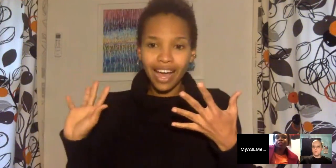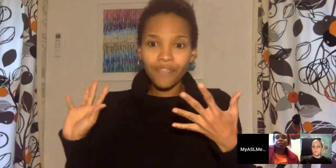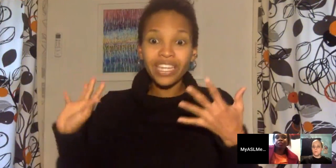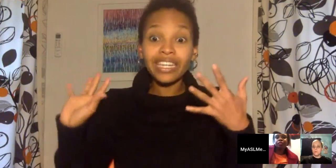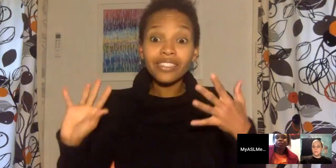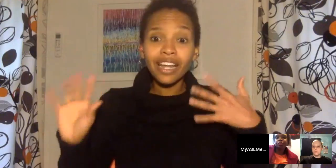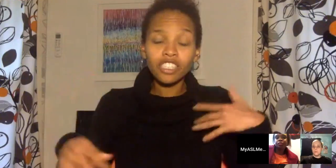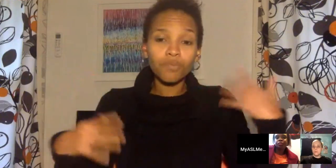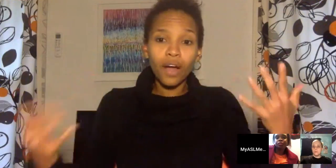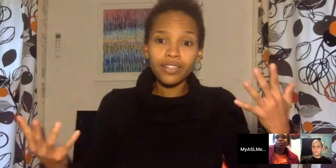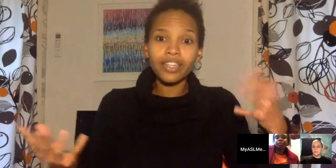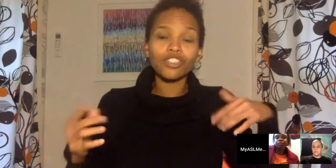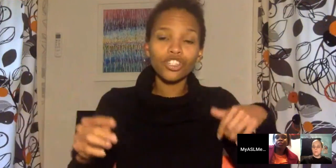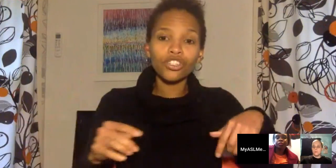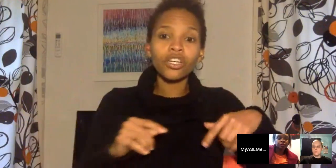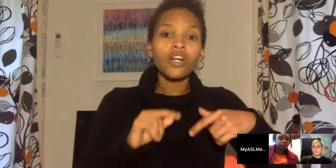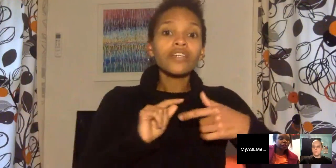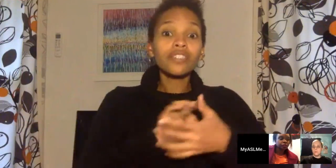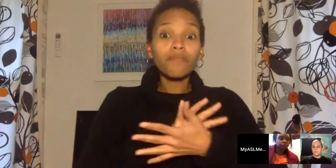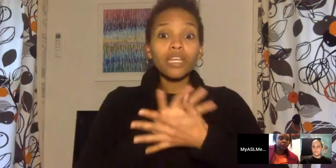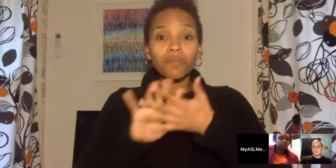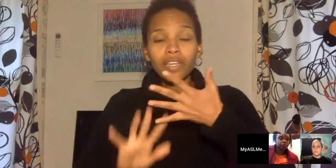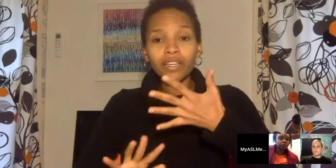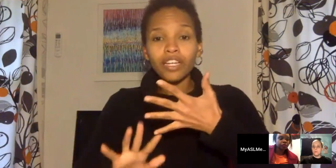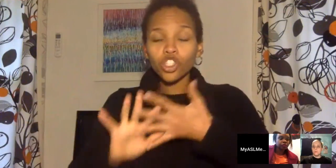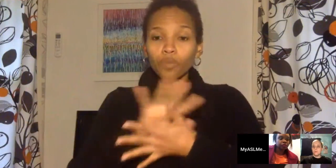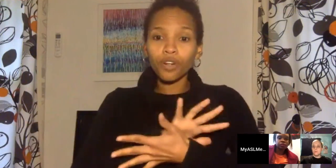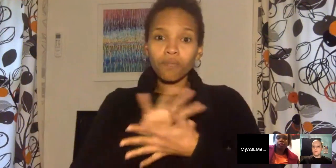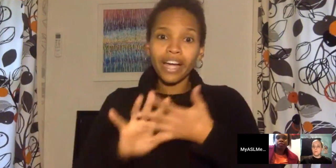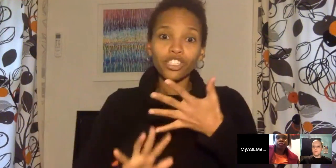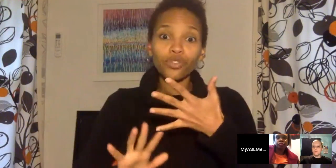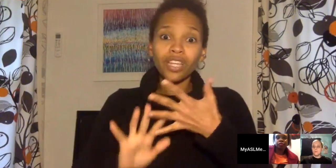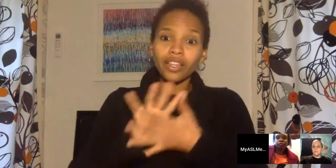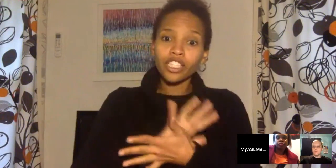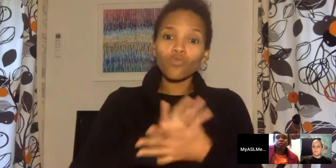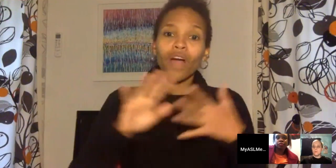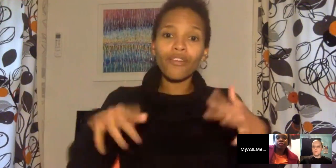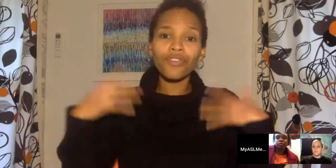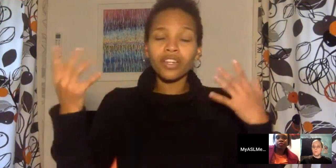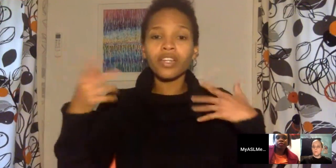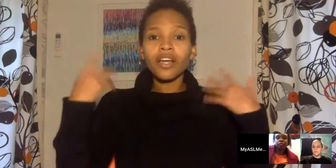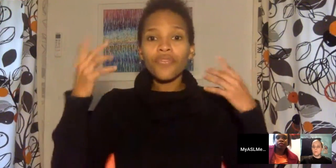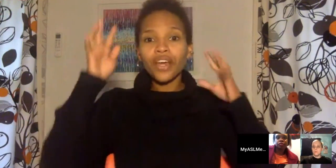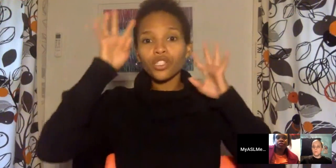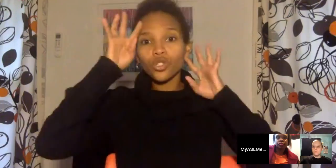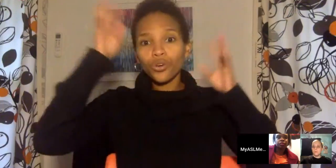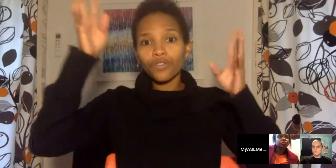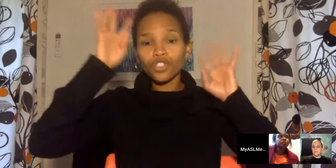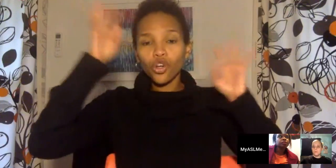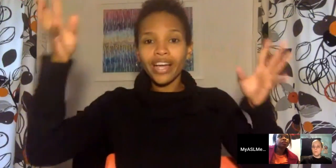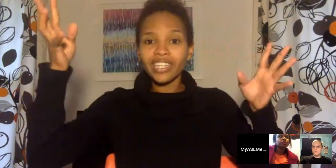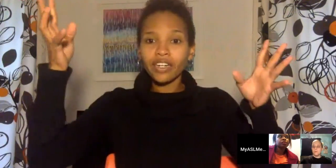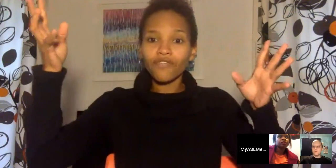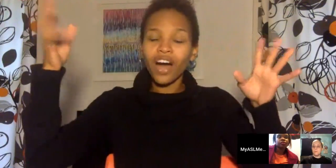The ins and outs of the process could simply be interpreted by using this, rather than sort of trying to